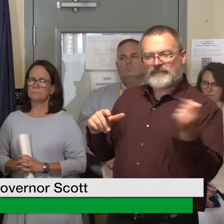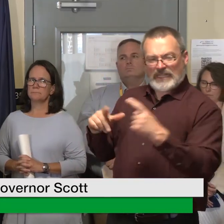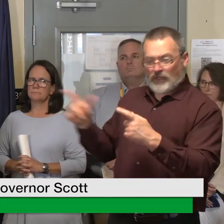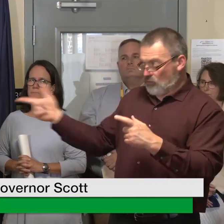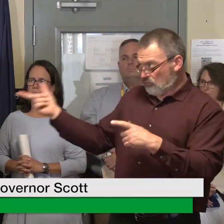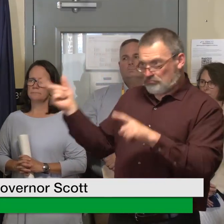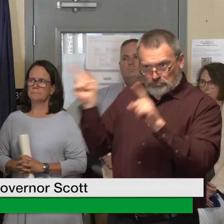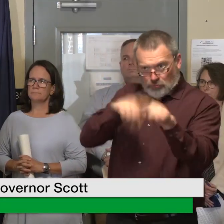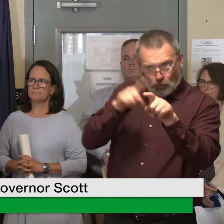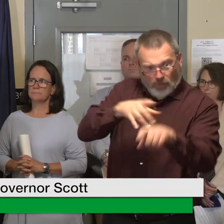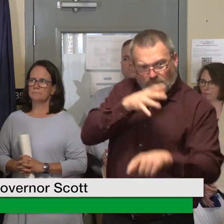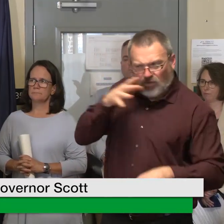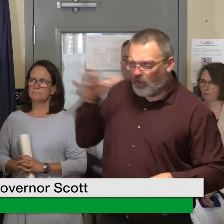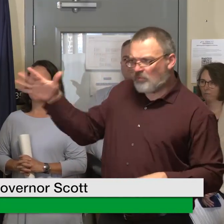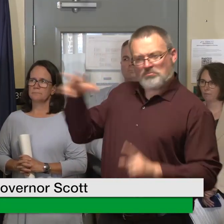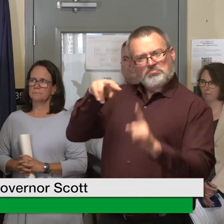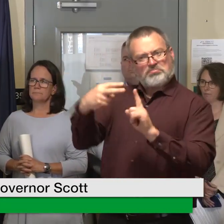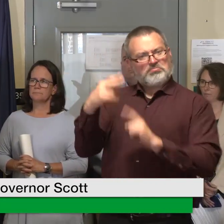like?